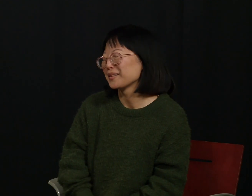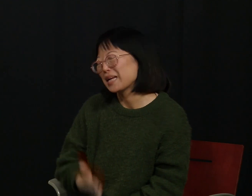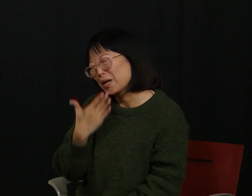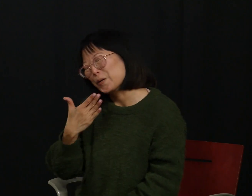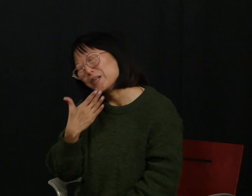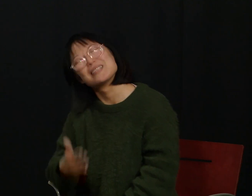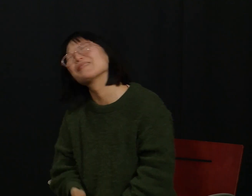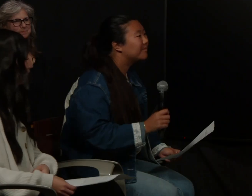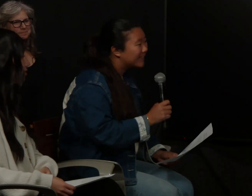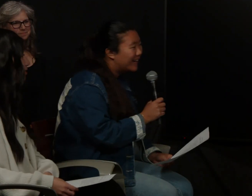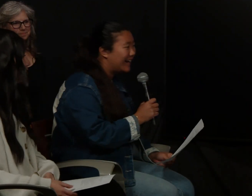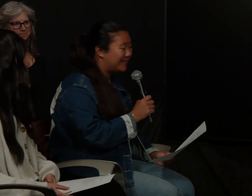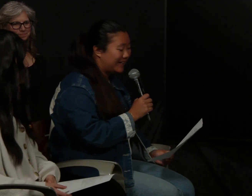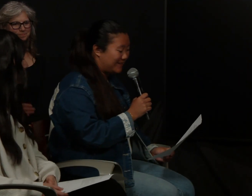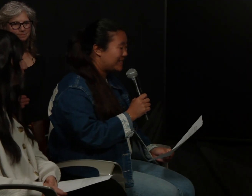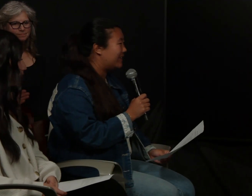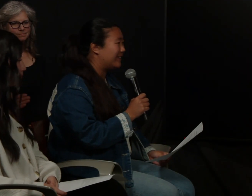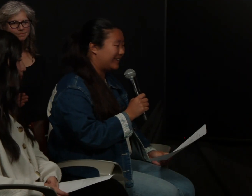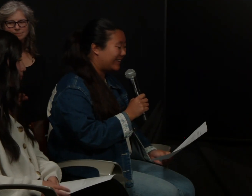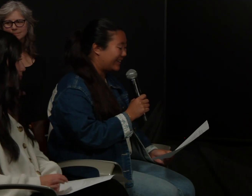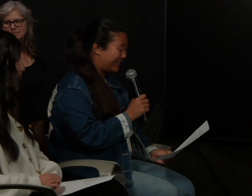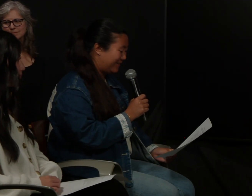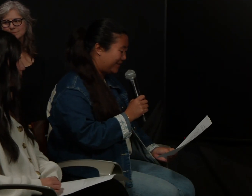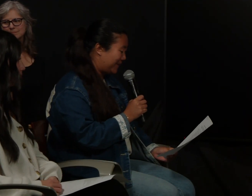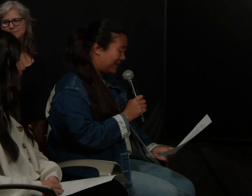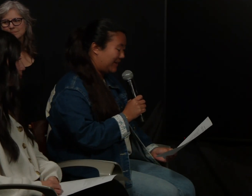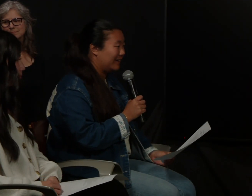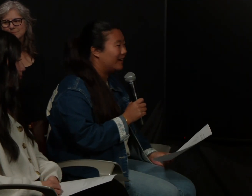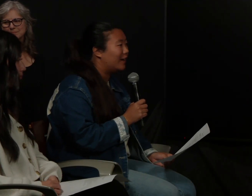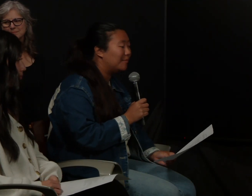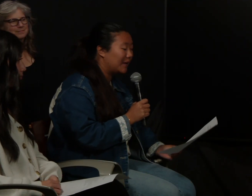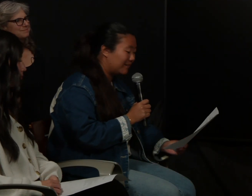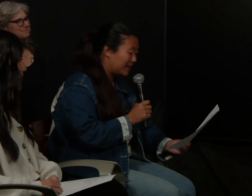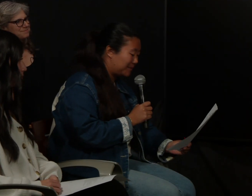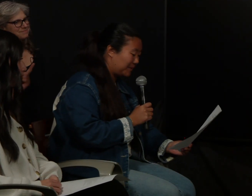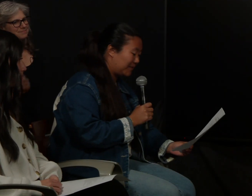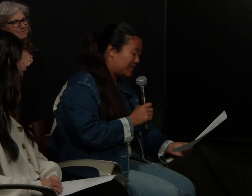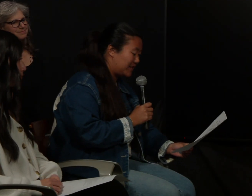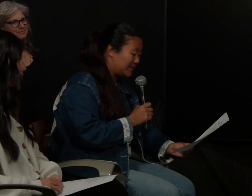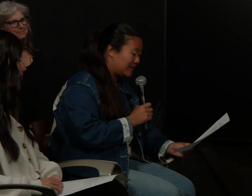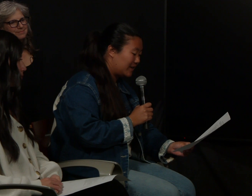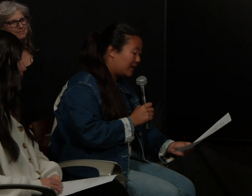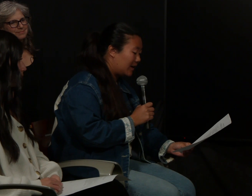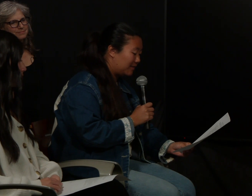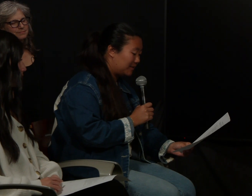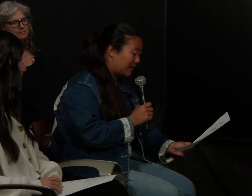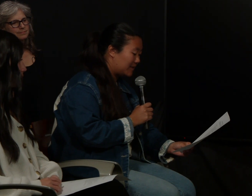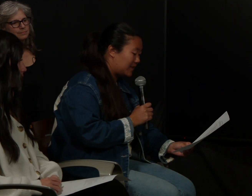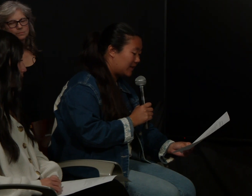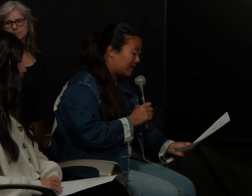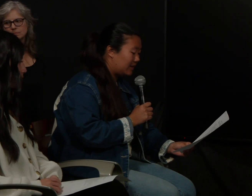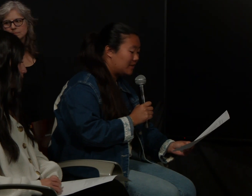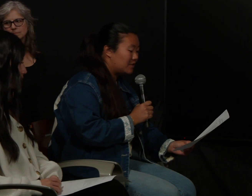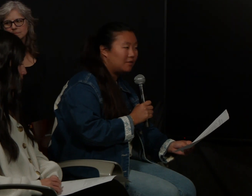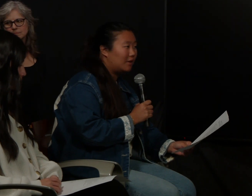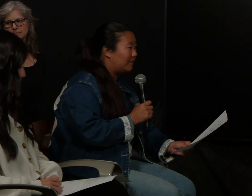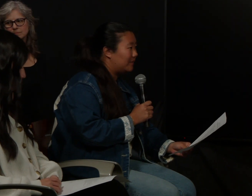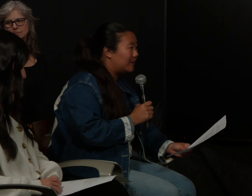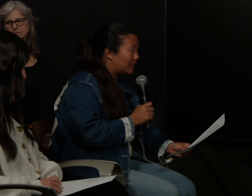Thank you. Hi, my name is Chloe. Thank you again for being here. We have a couple more questions from our side. And so often we